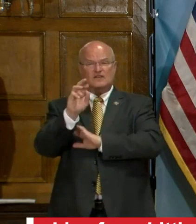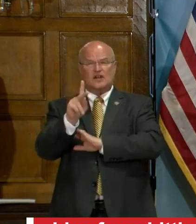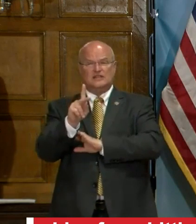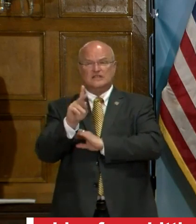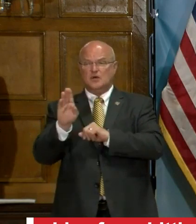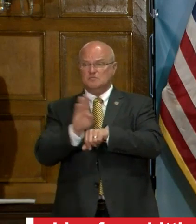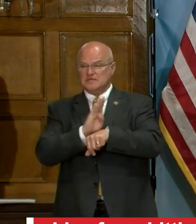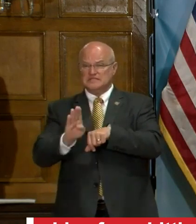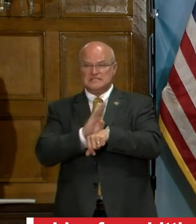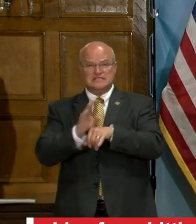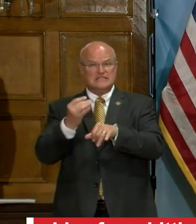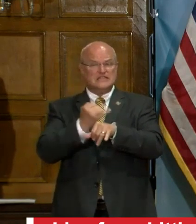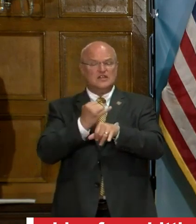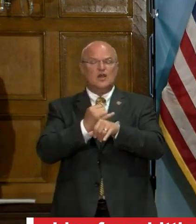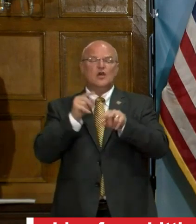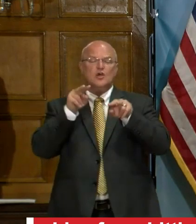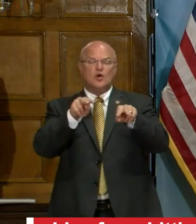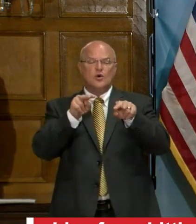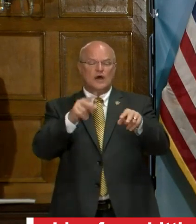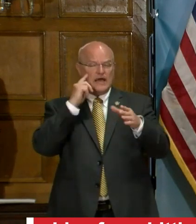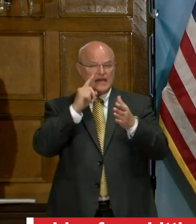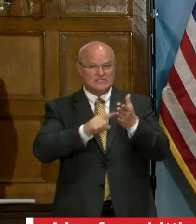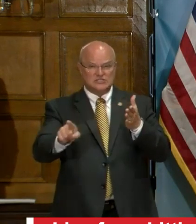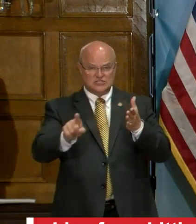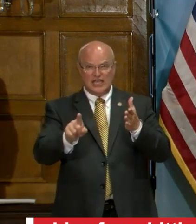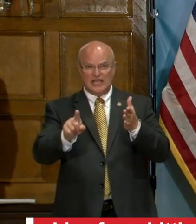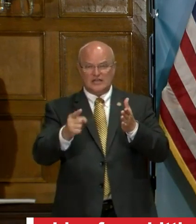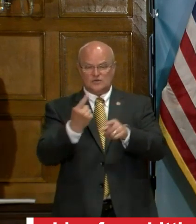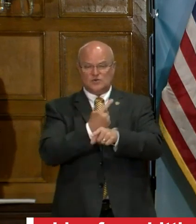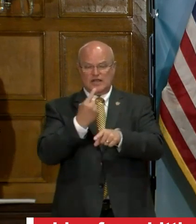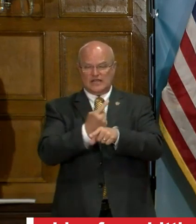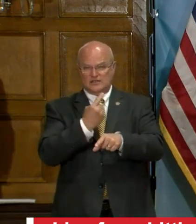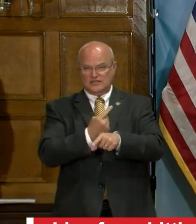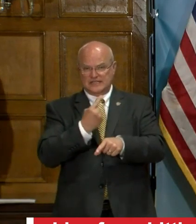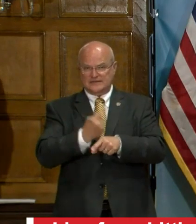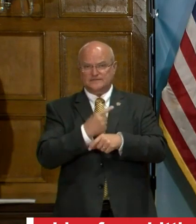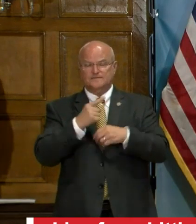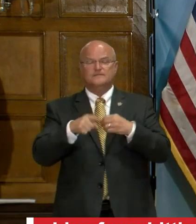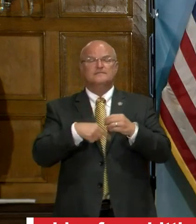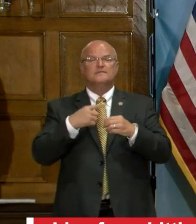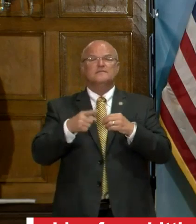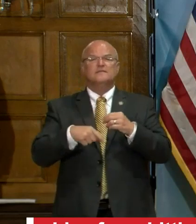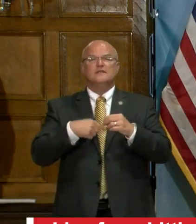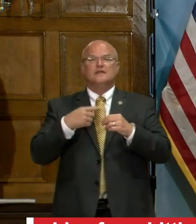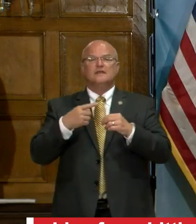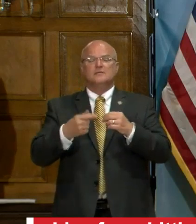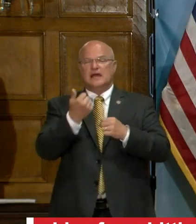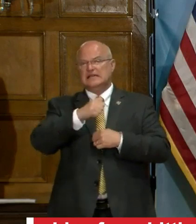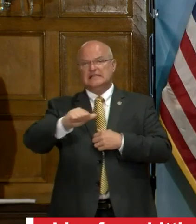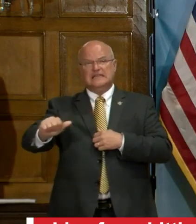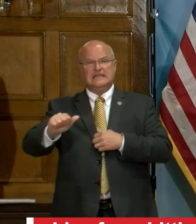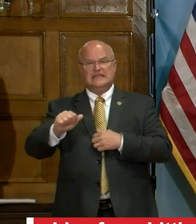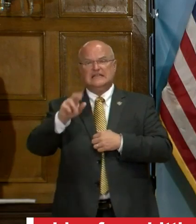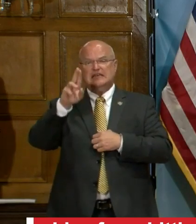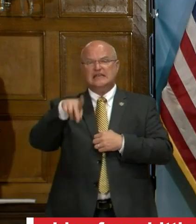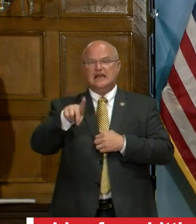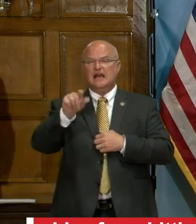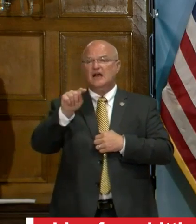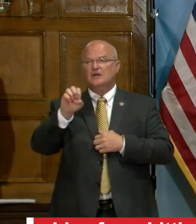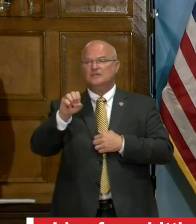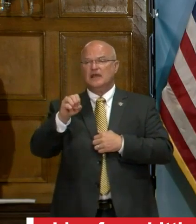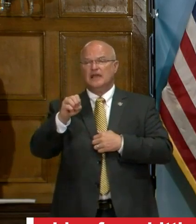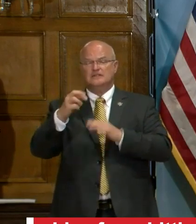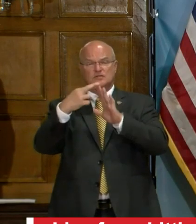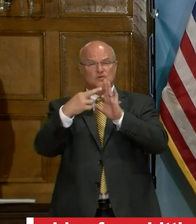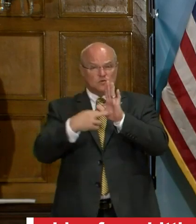Arkansas's businesses or institutions, to go on there and check relatively regularly about any updates or